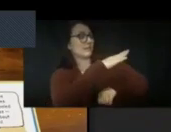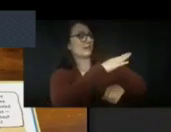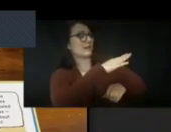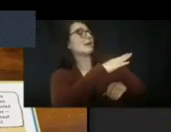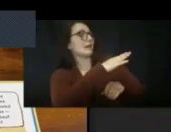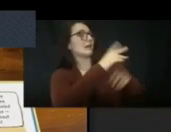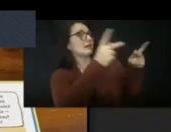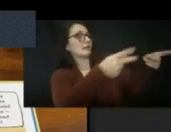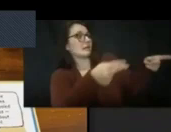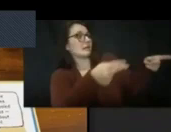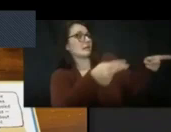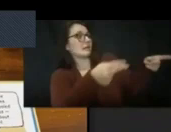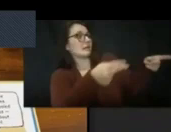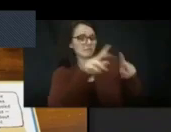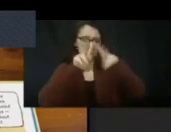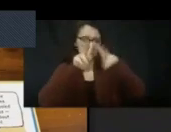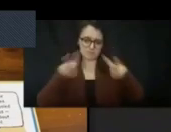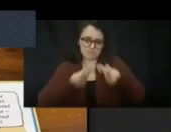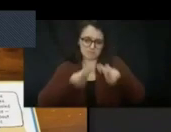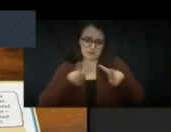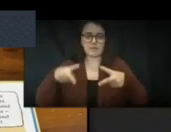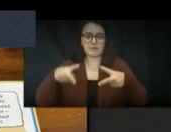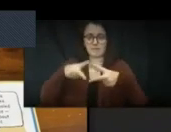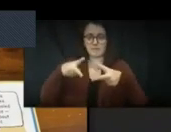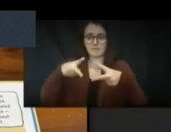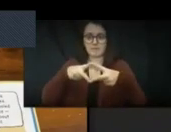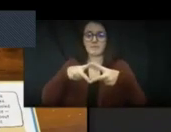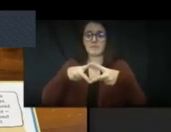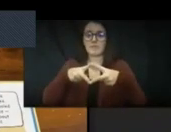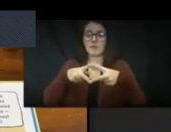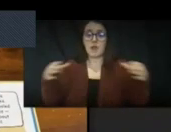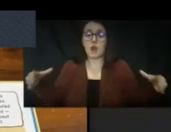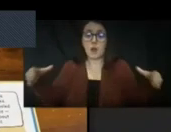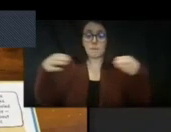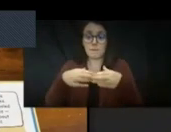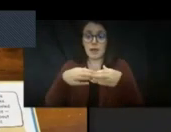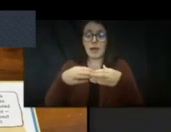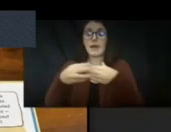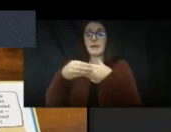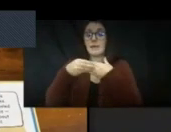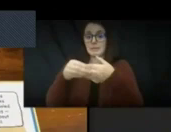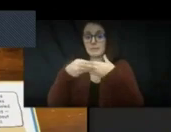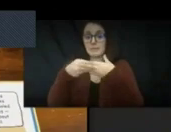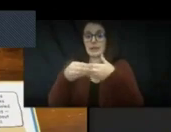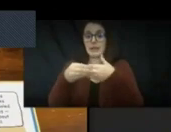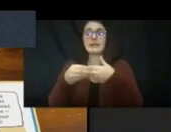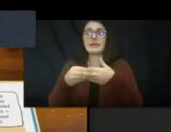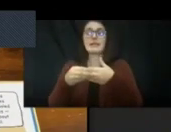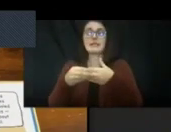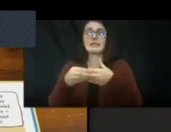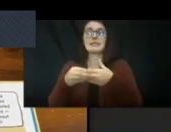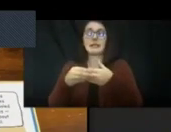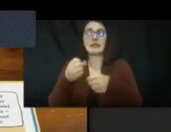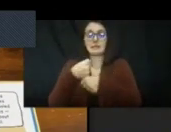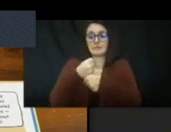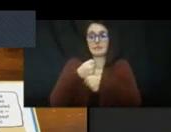cracked, broken down even more. Combine. Next, a plastic resin is created from the gases. This resin